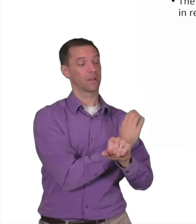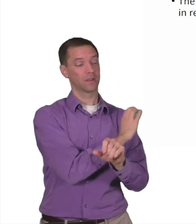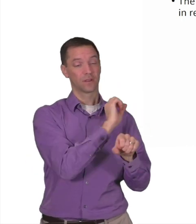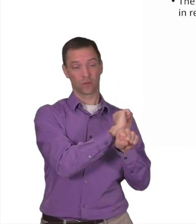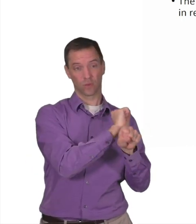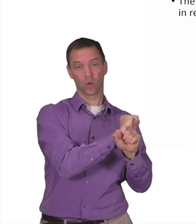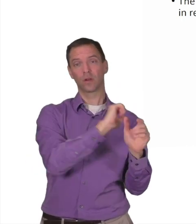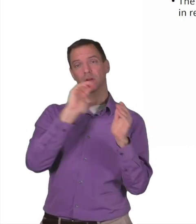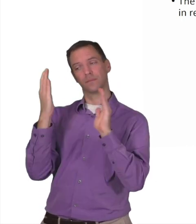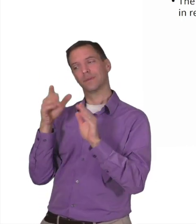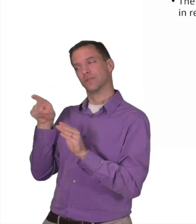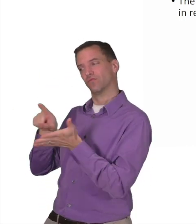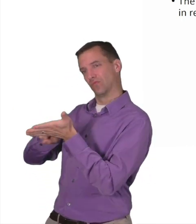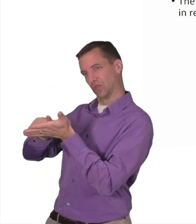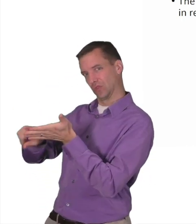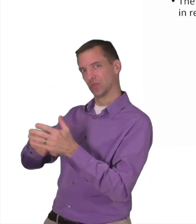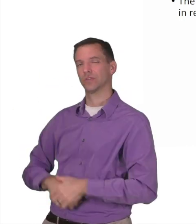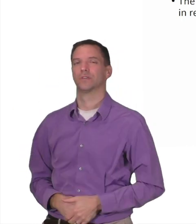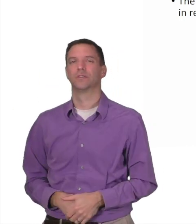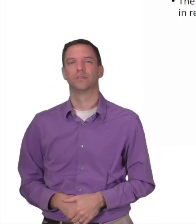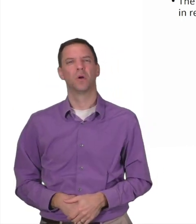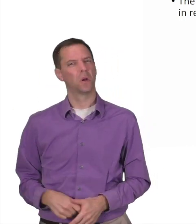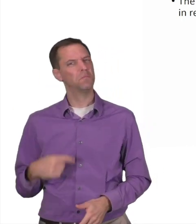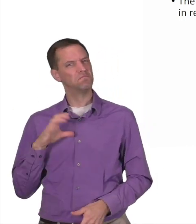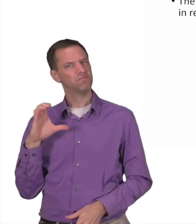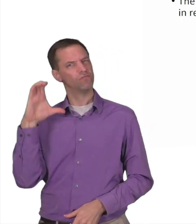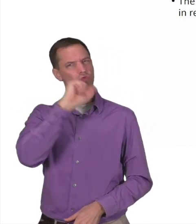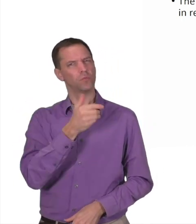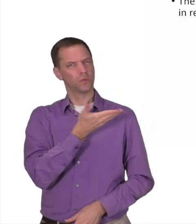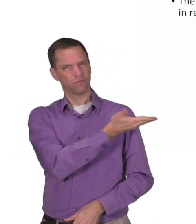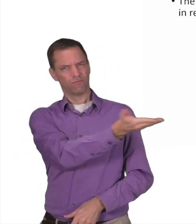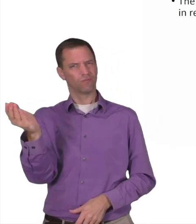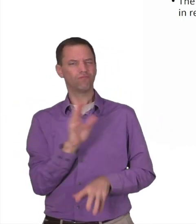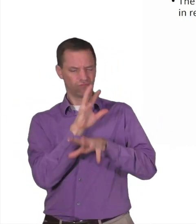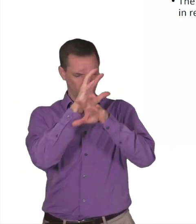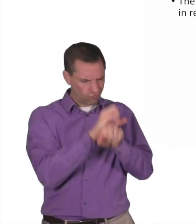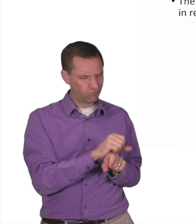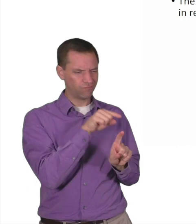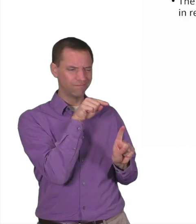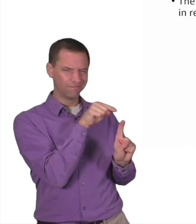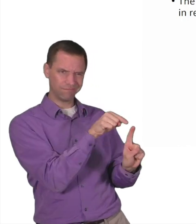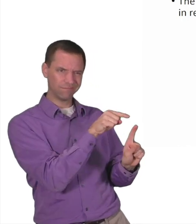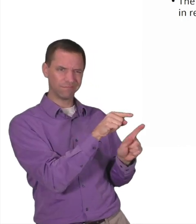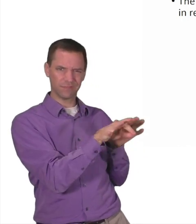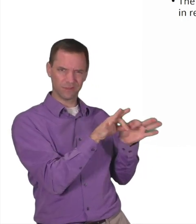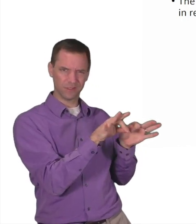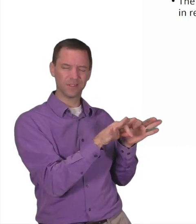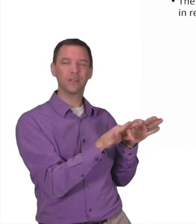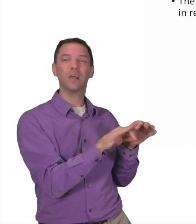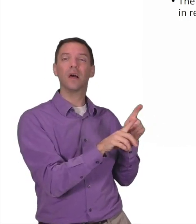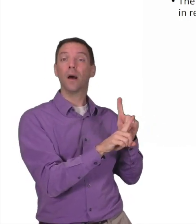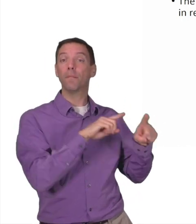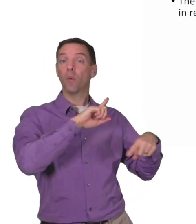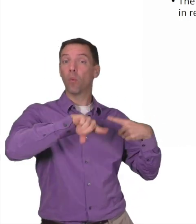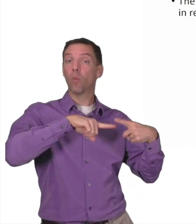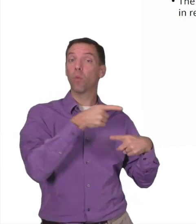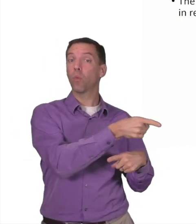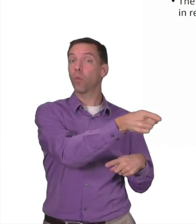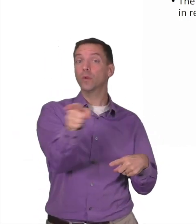meaning in clinical work compared to research contexts. Now, I am assuming that all of you are familiar with the clinical